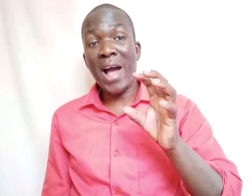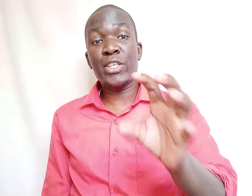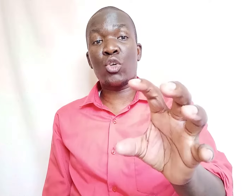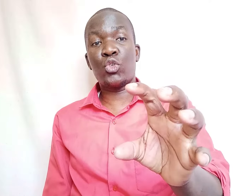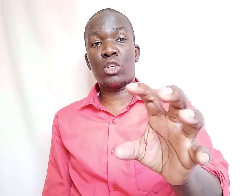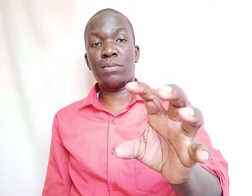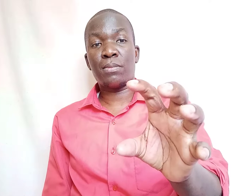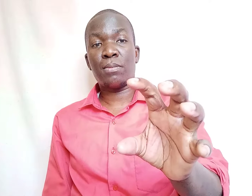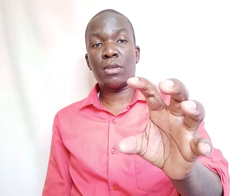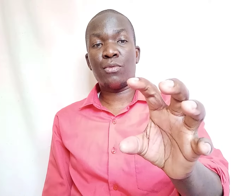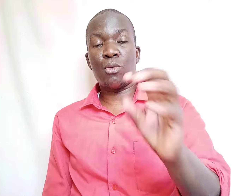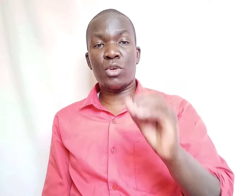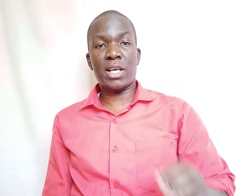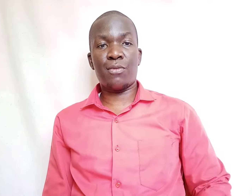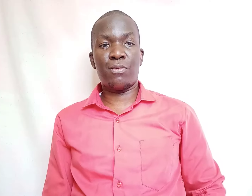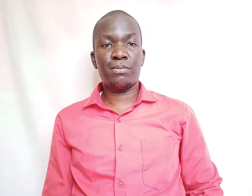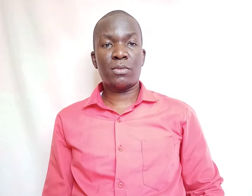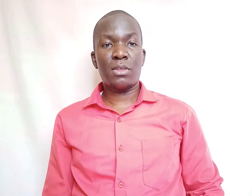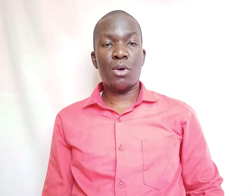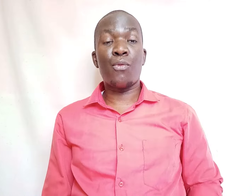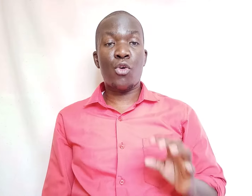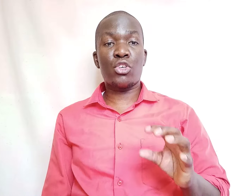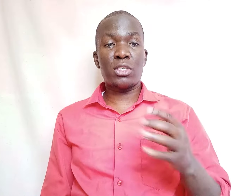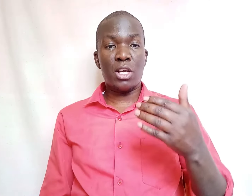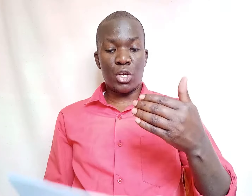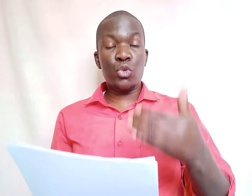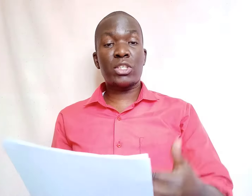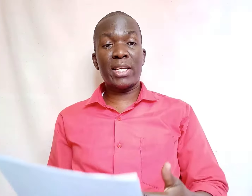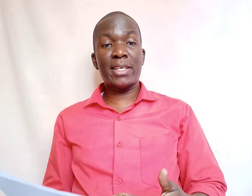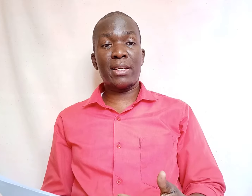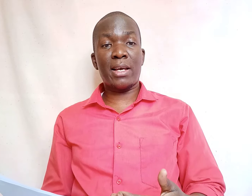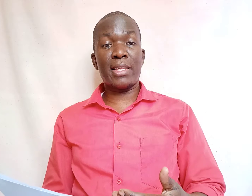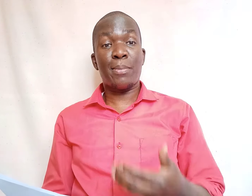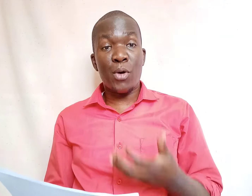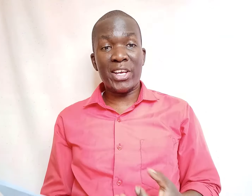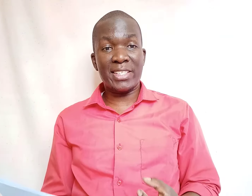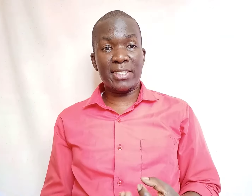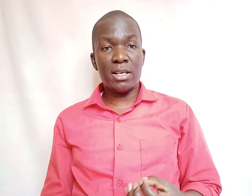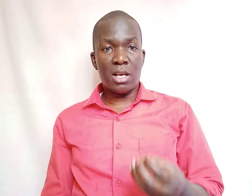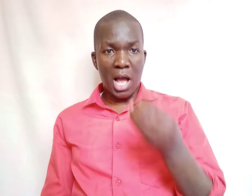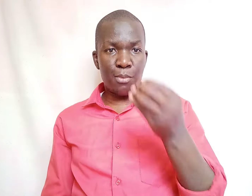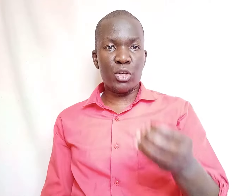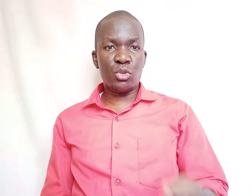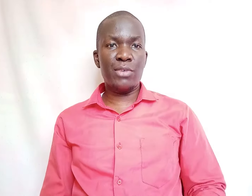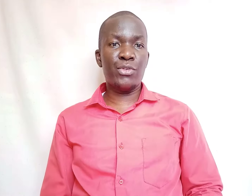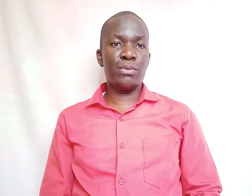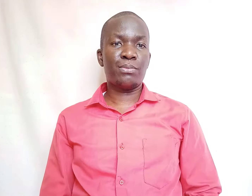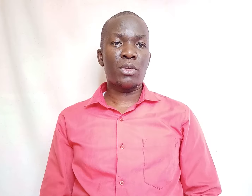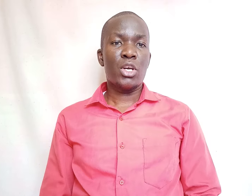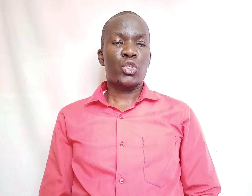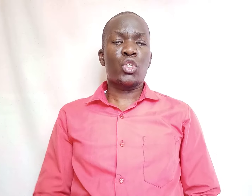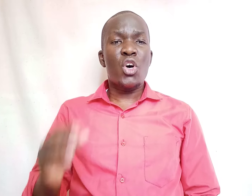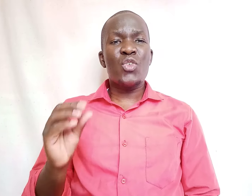find solution from yourself. Of course, using the points I'm going to give you. So don't wait